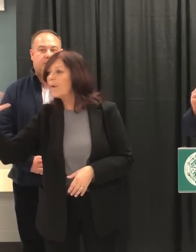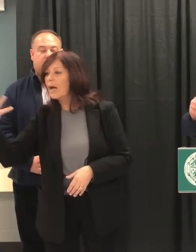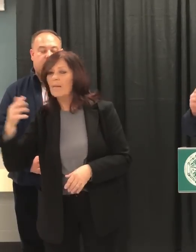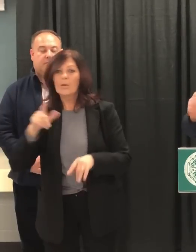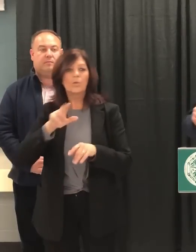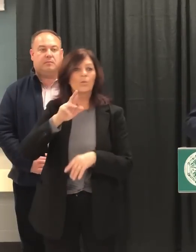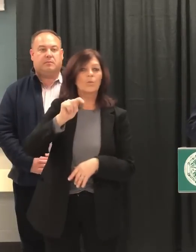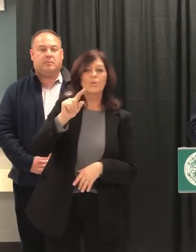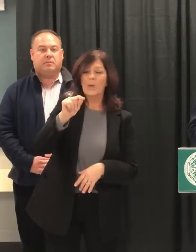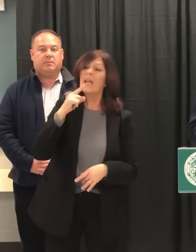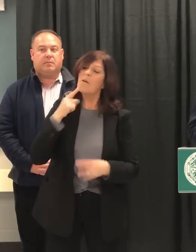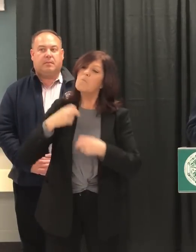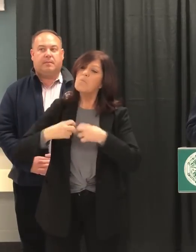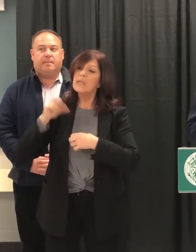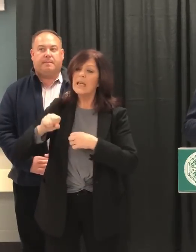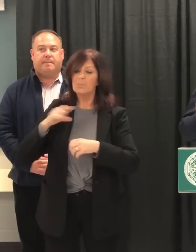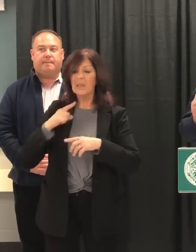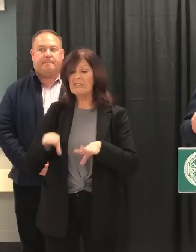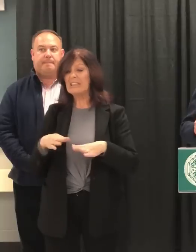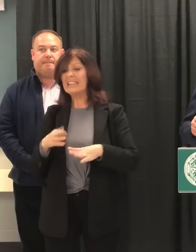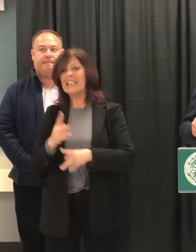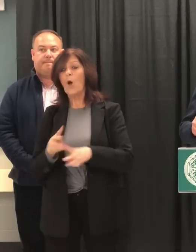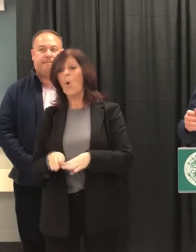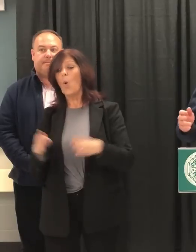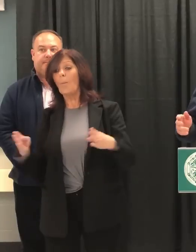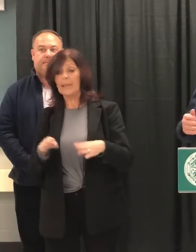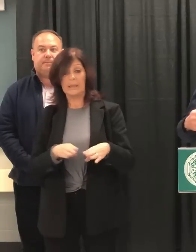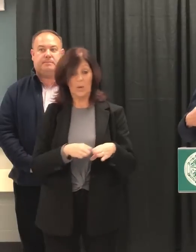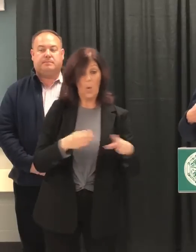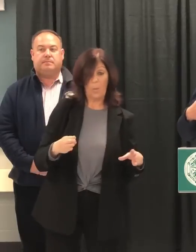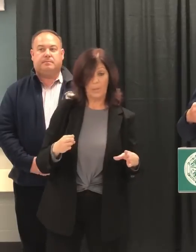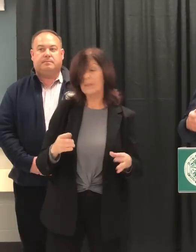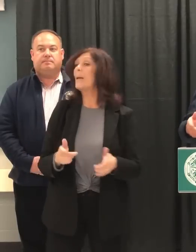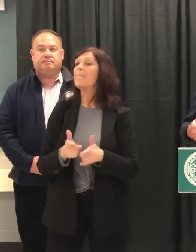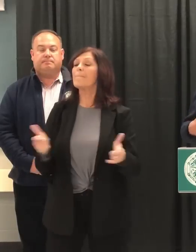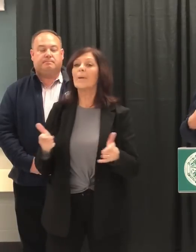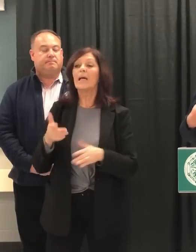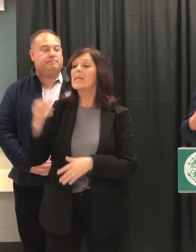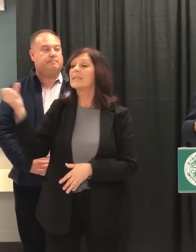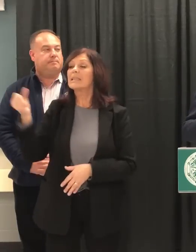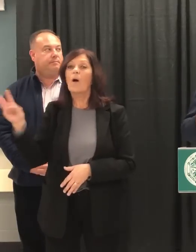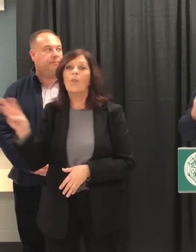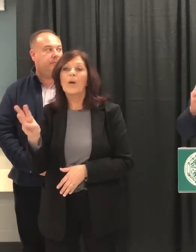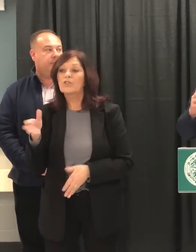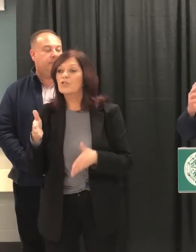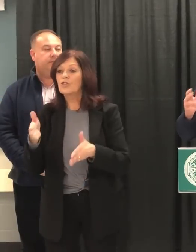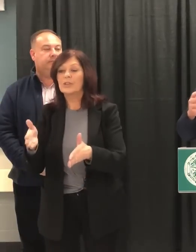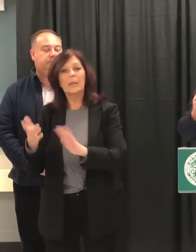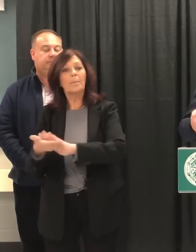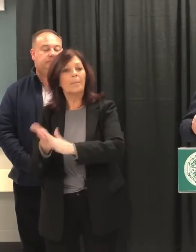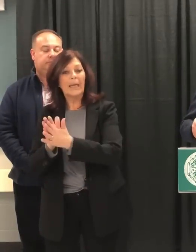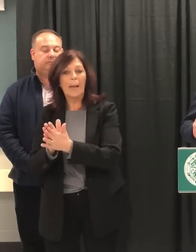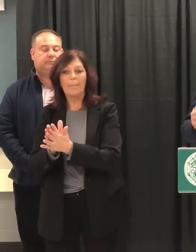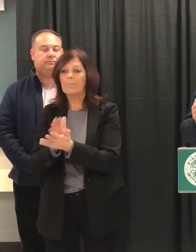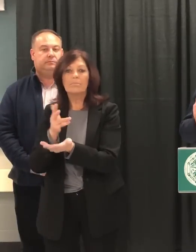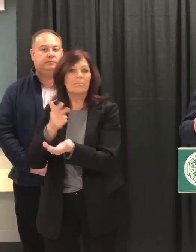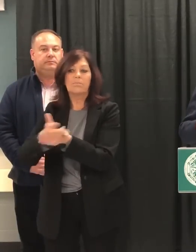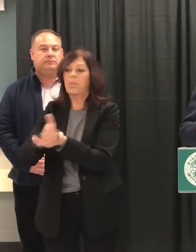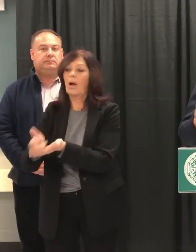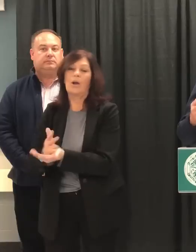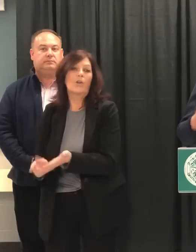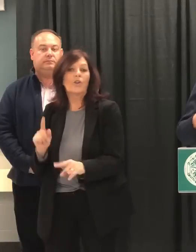we've generally been able to keep them open. Major routes in this area, Southwestern Boulevard, those became parking lots. We've